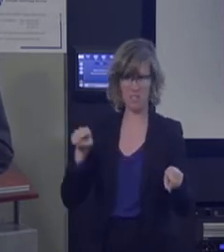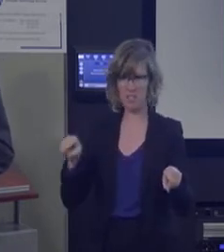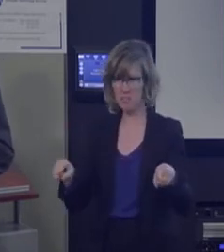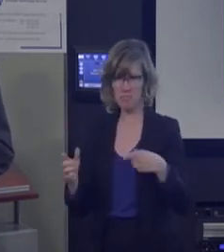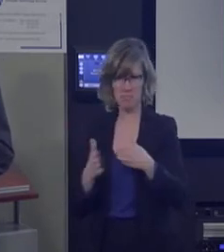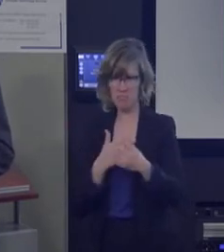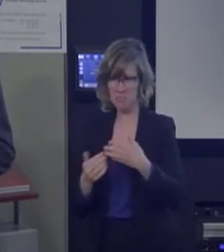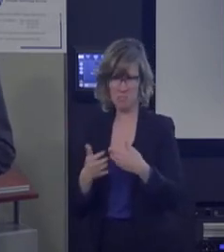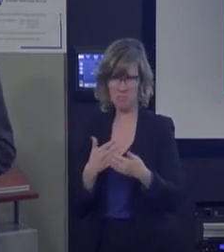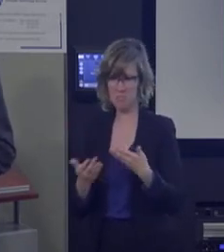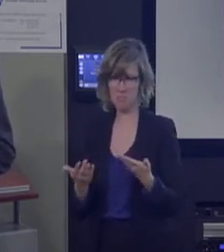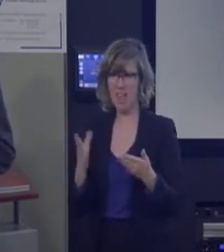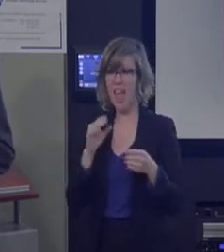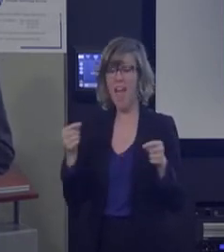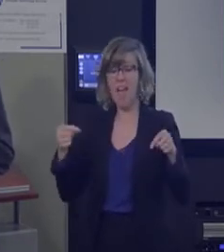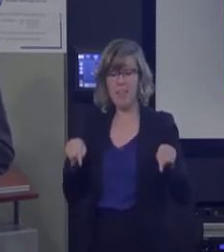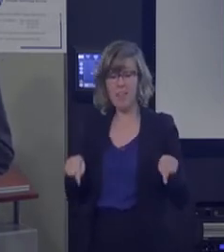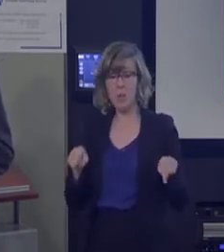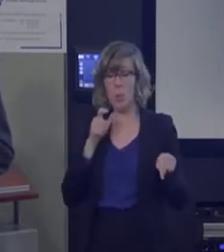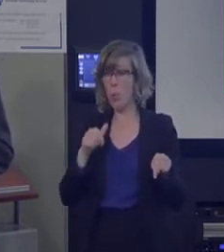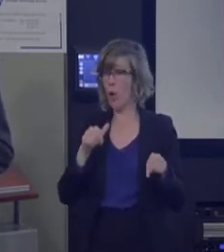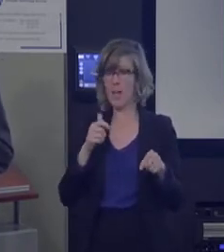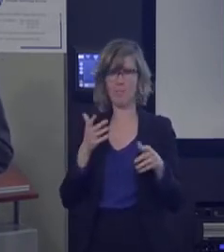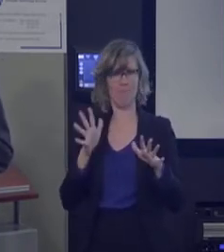become masters, they do equally poorly.